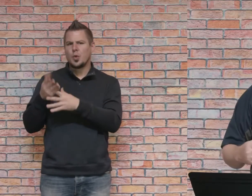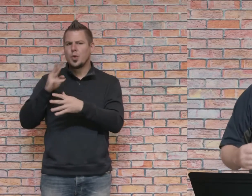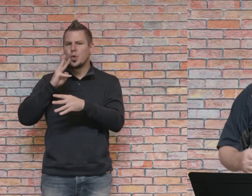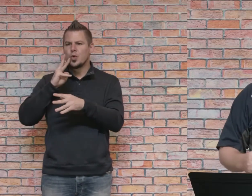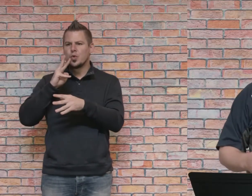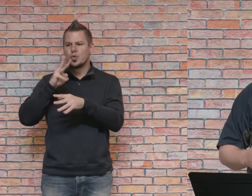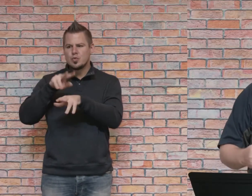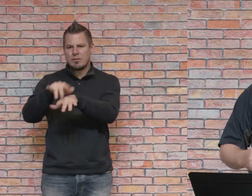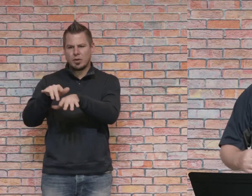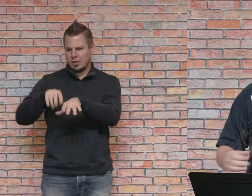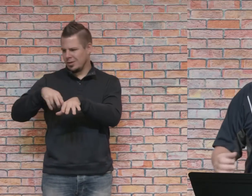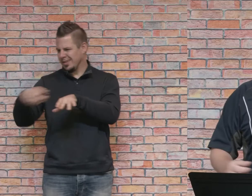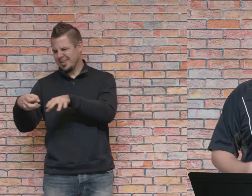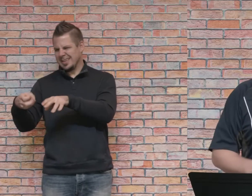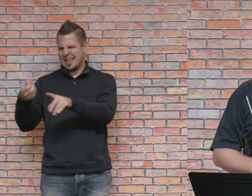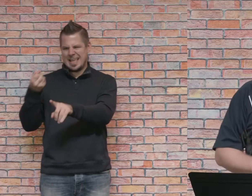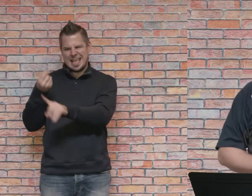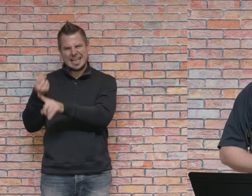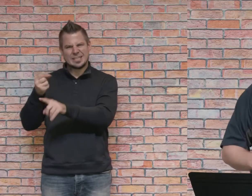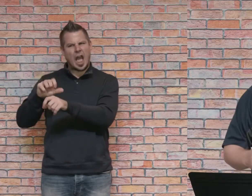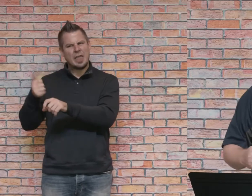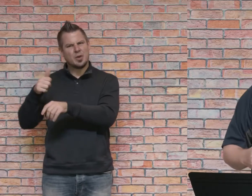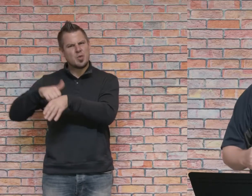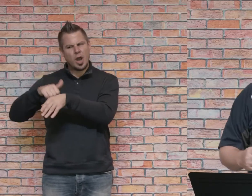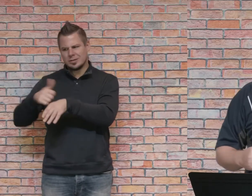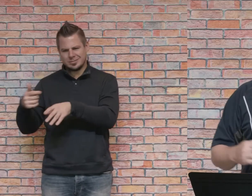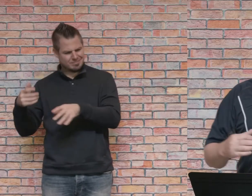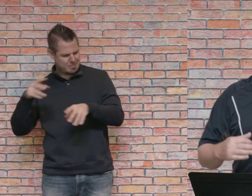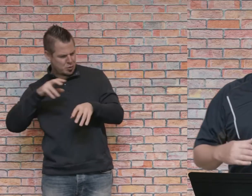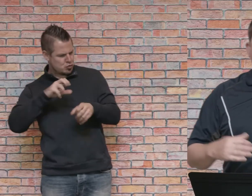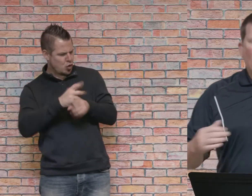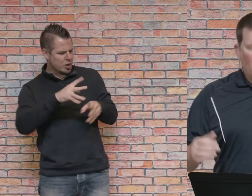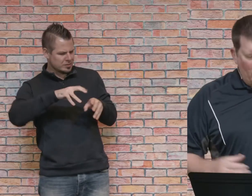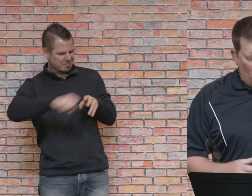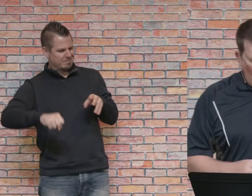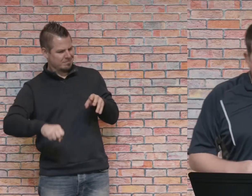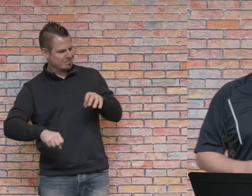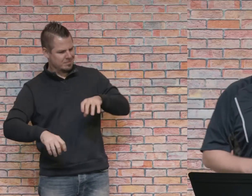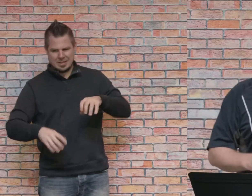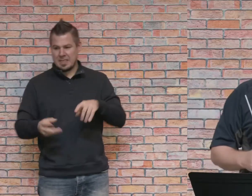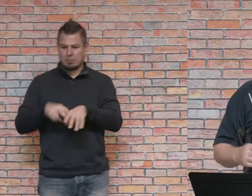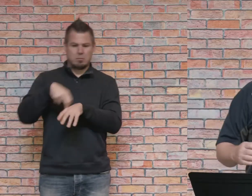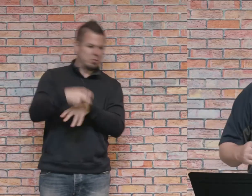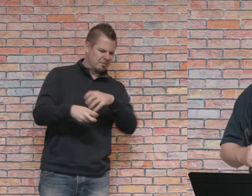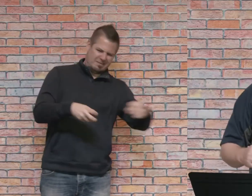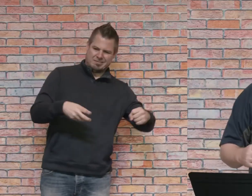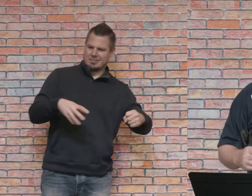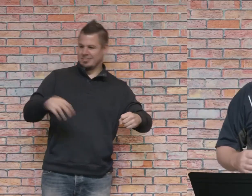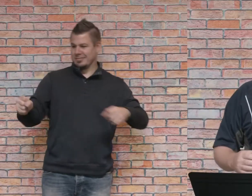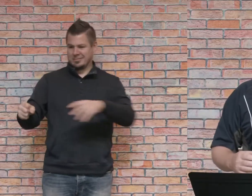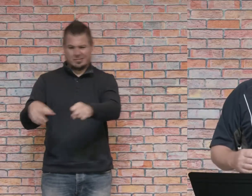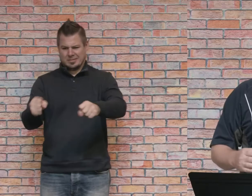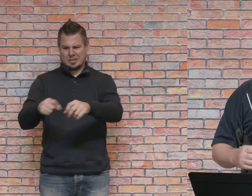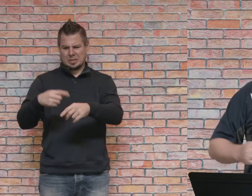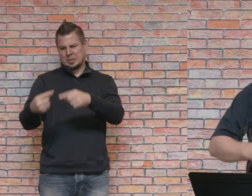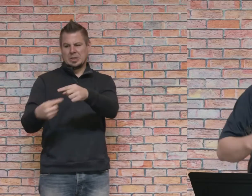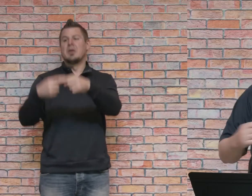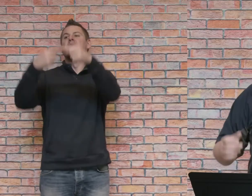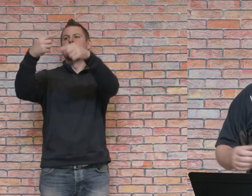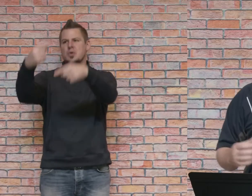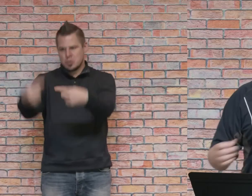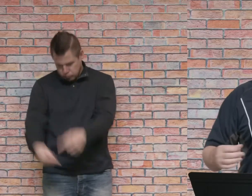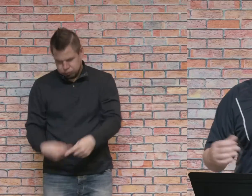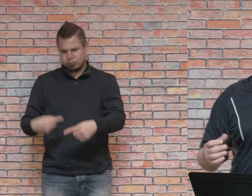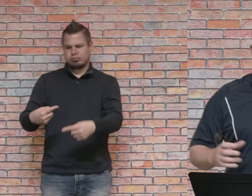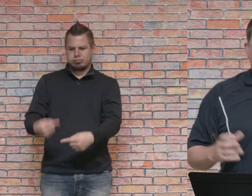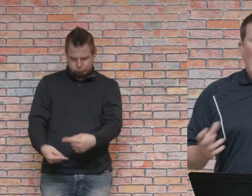other rocks, and those rocks chip away at it. And then at some point, it might fall over a waterfall, and it will land at the bed of the river, and the constant flow